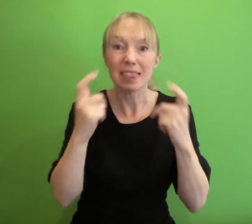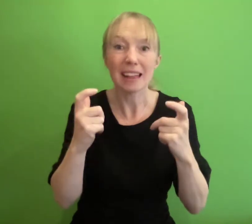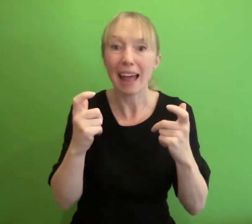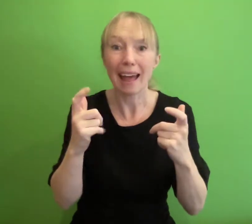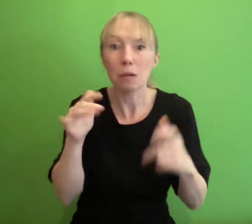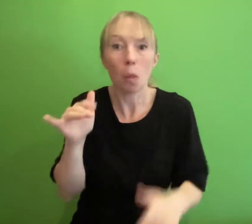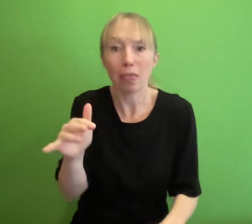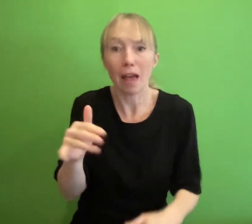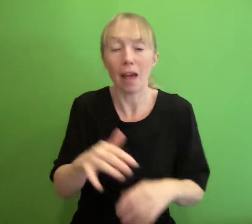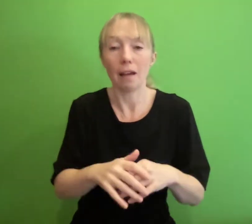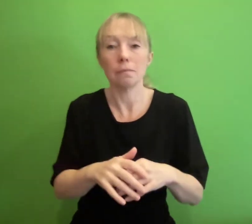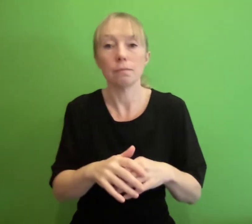Survey respondent.